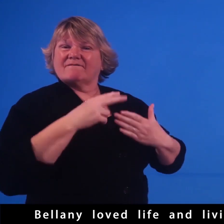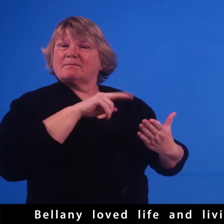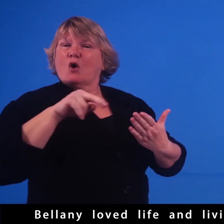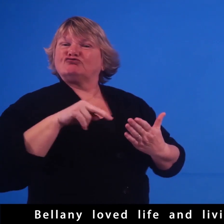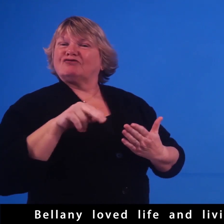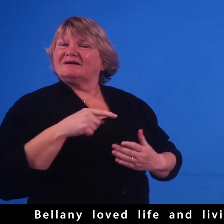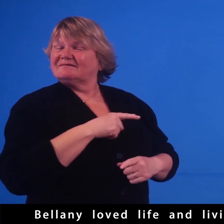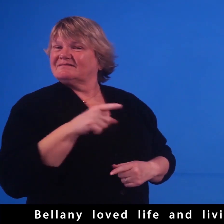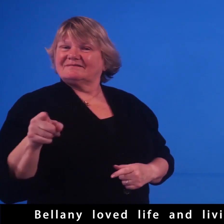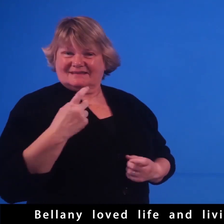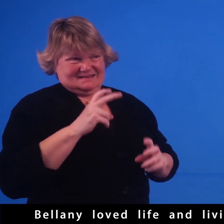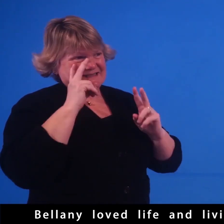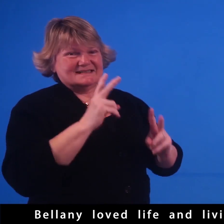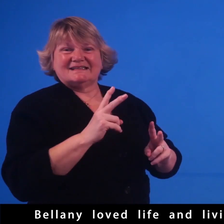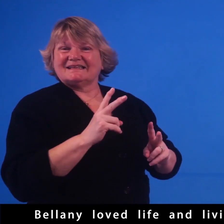self-portraits.